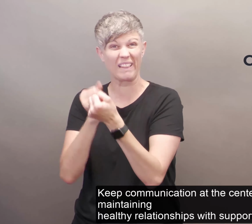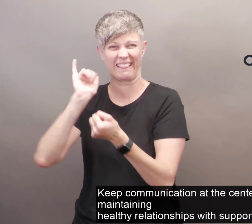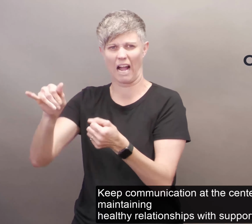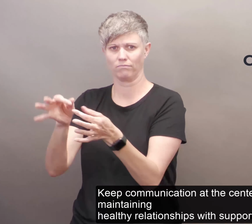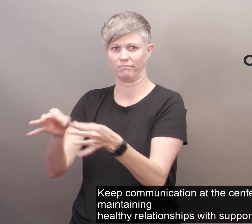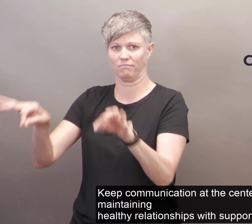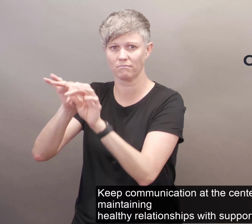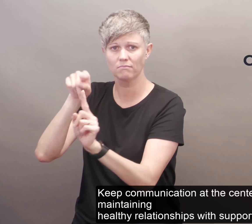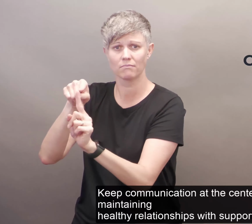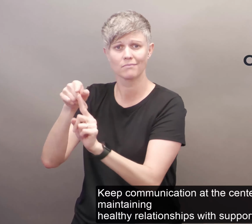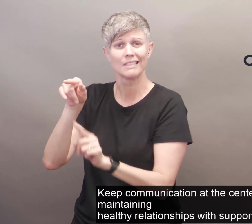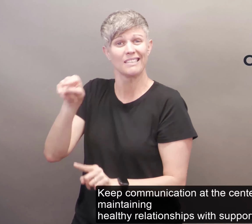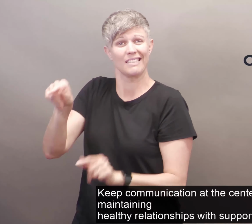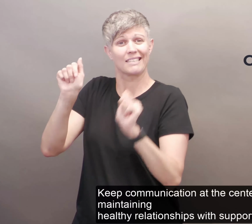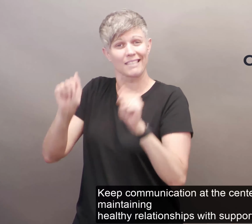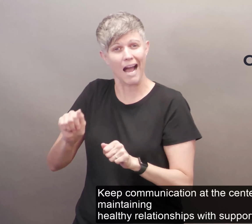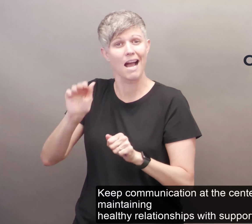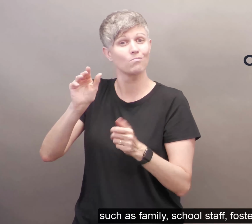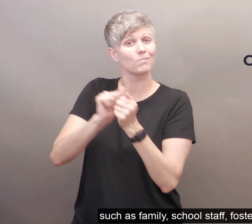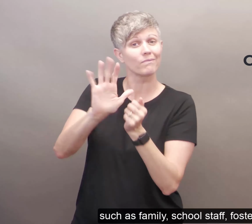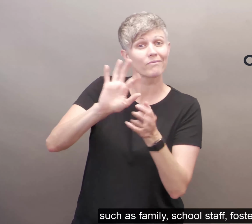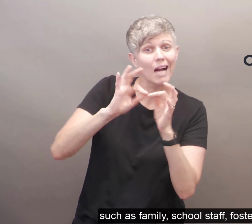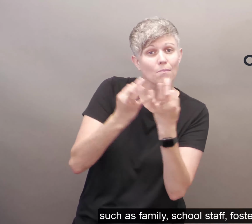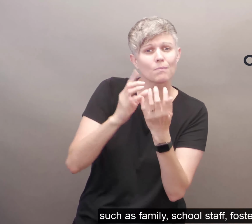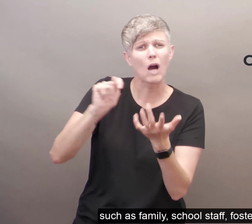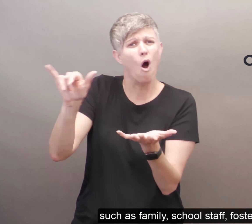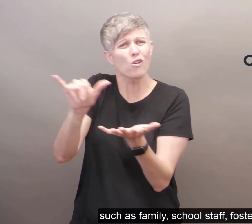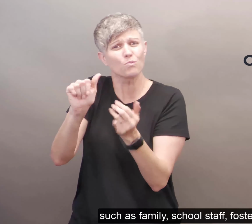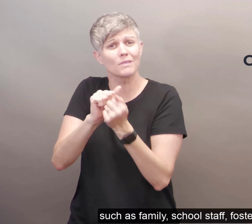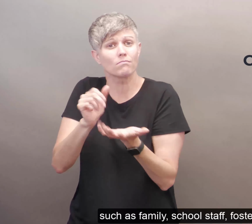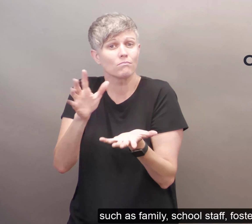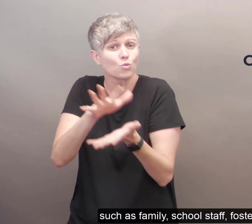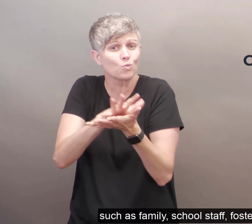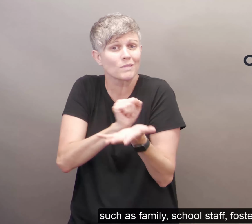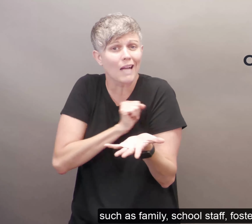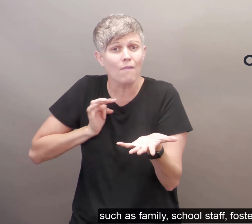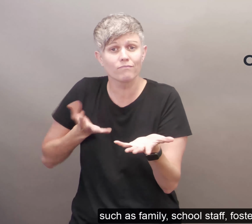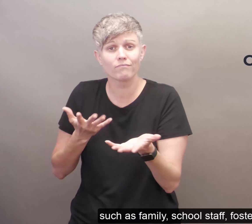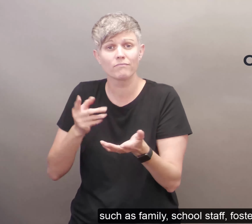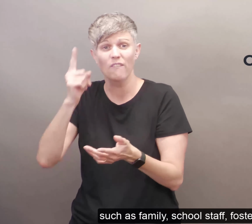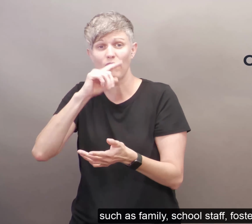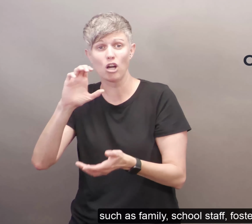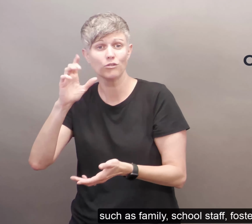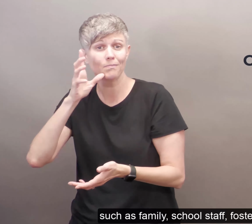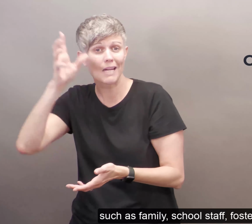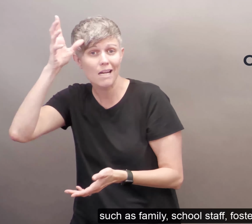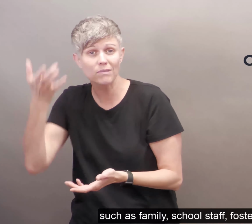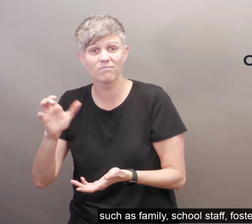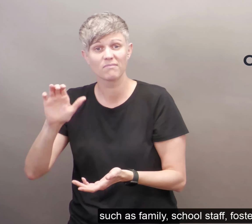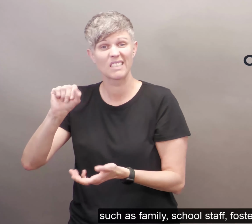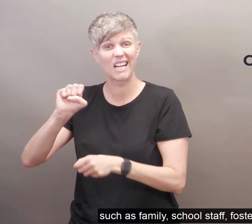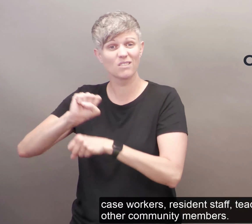communication at the center of maintaining healthy relationships with your support networks such as family, school